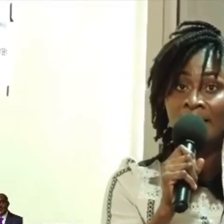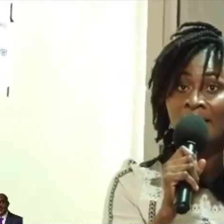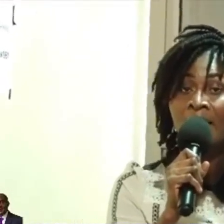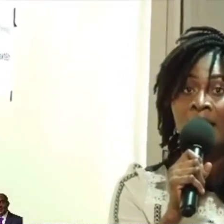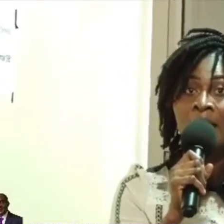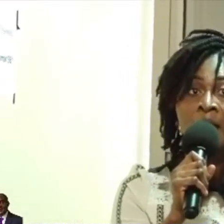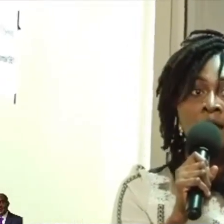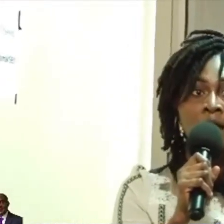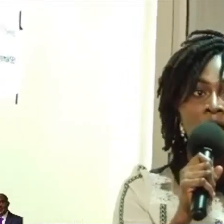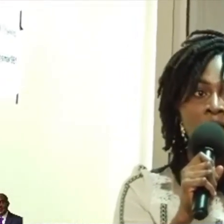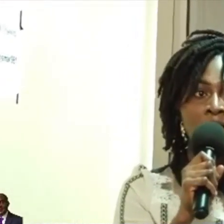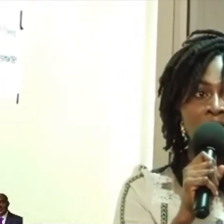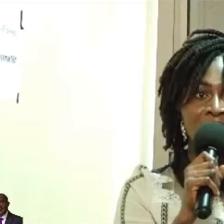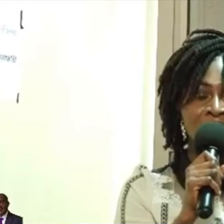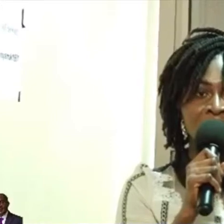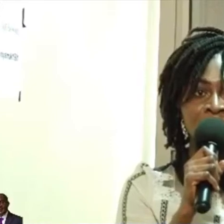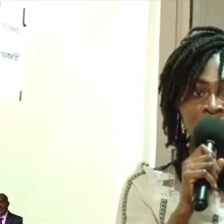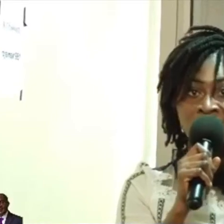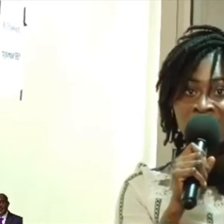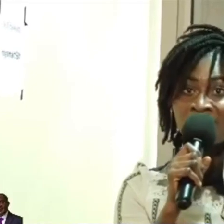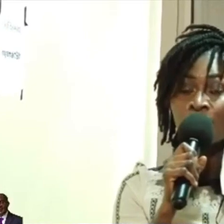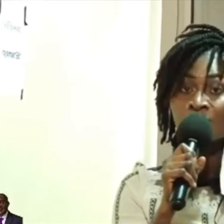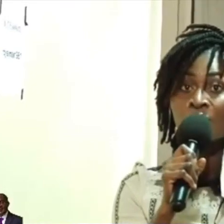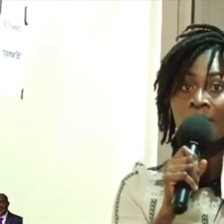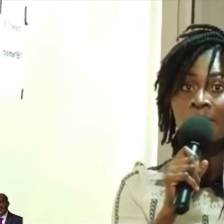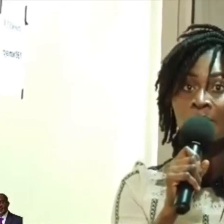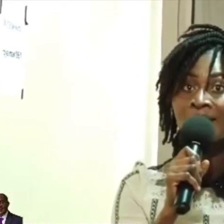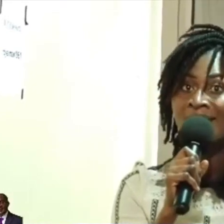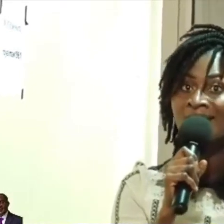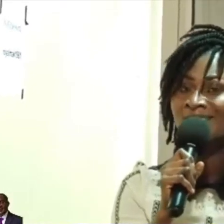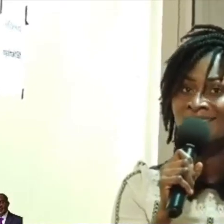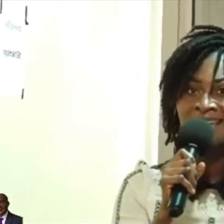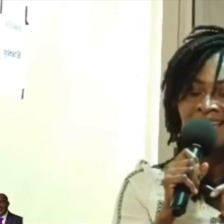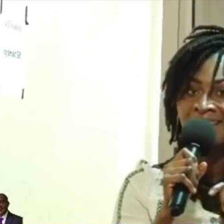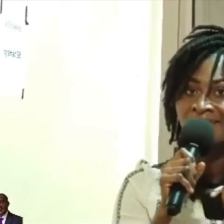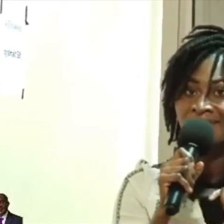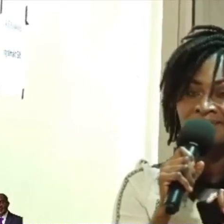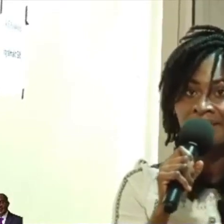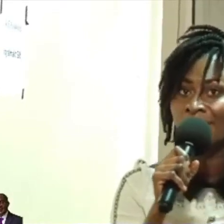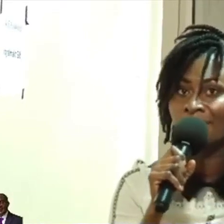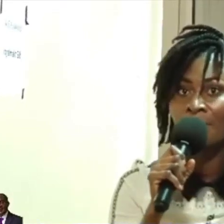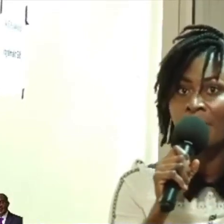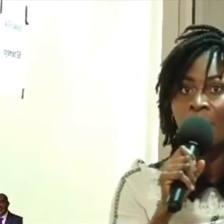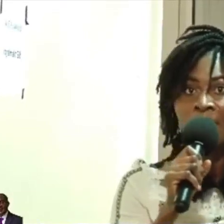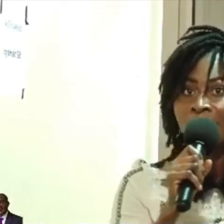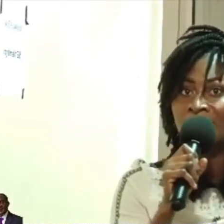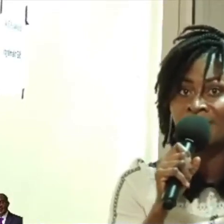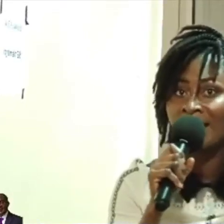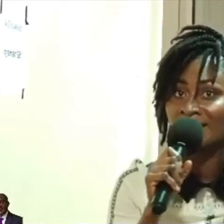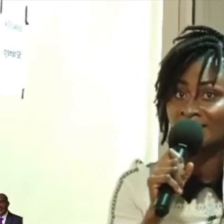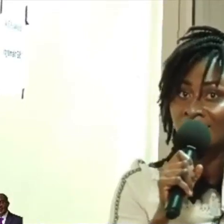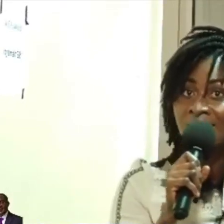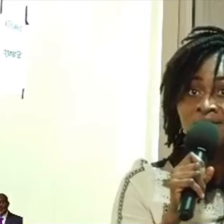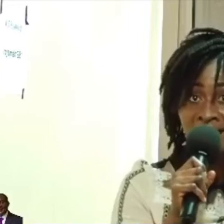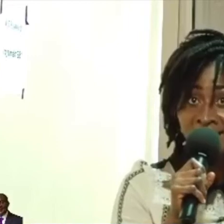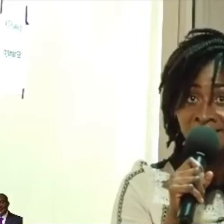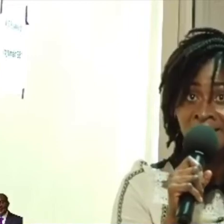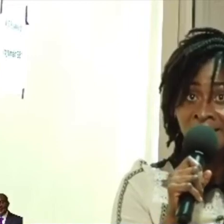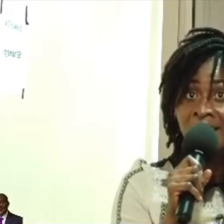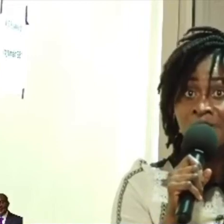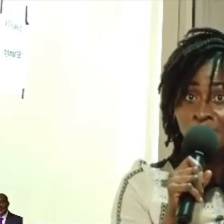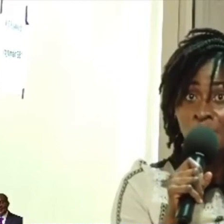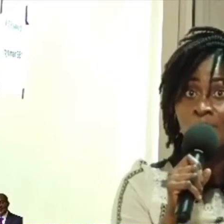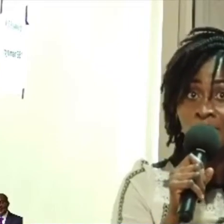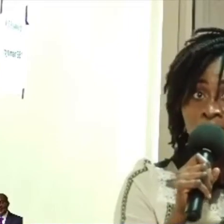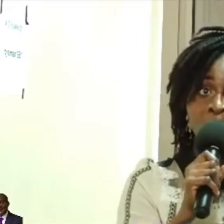Ghana. As the infrastructure was going on, I didn't see anything from our Creative Act side. I